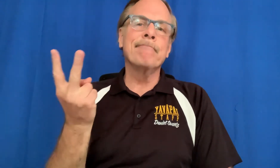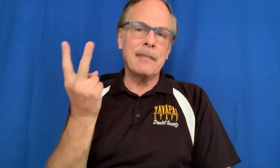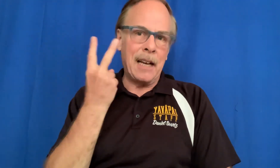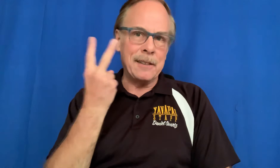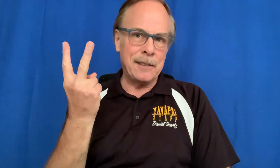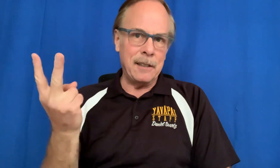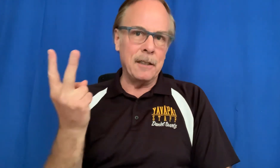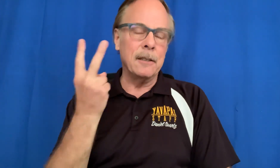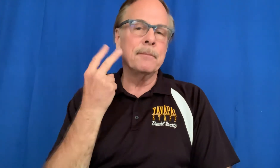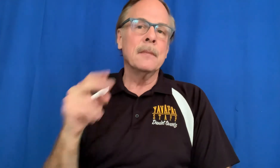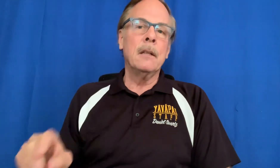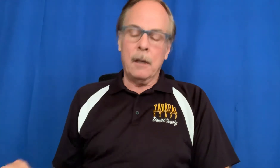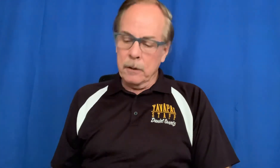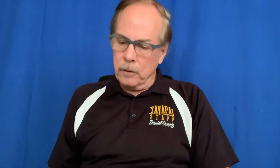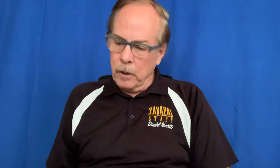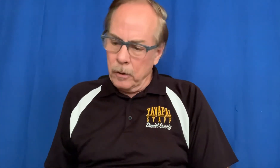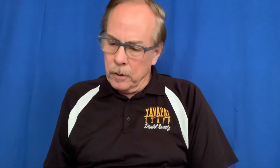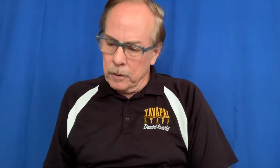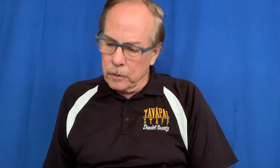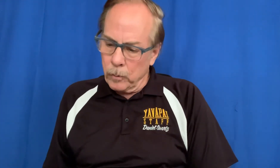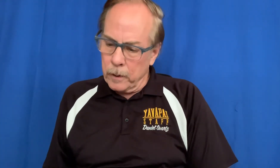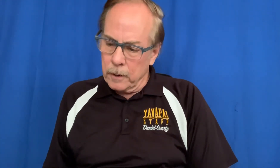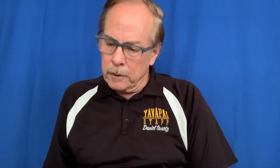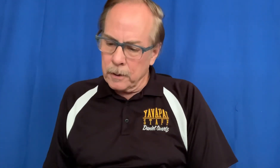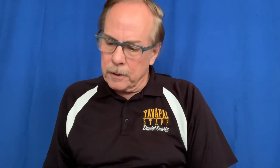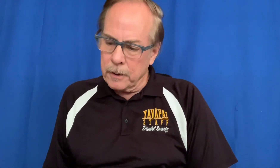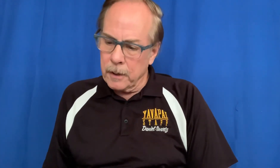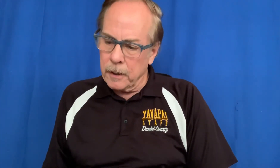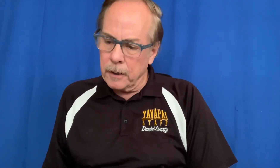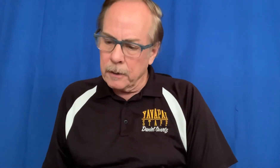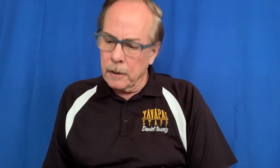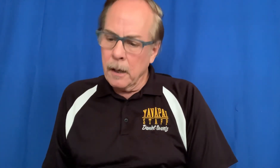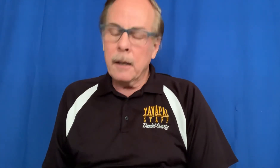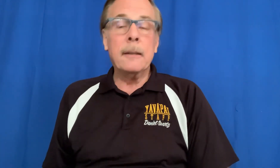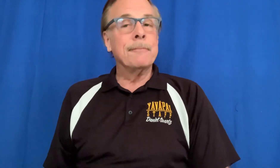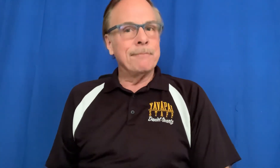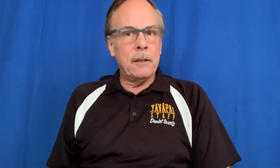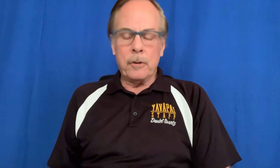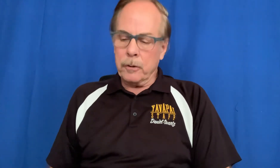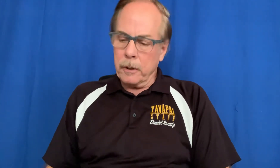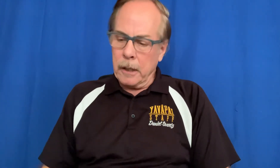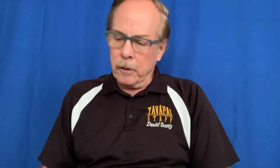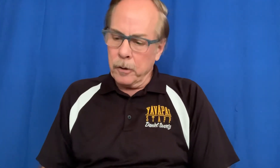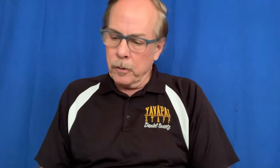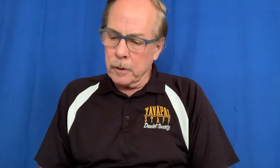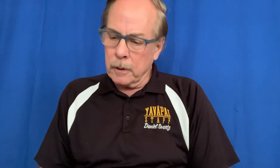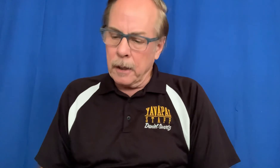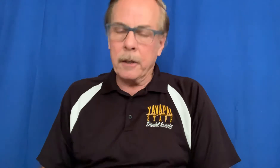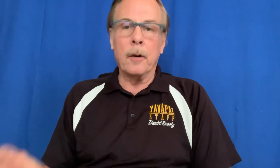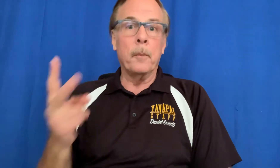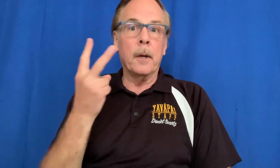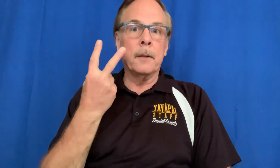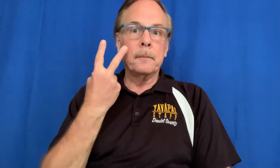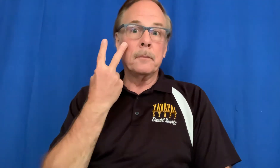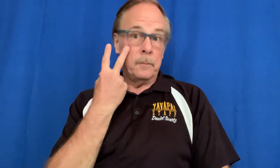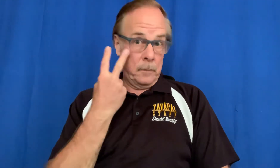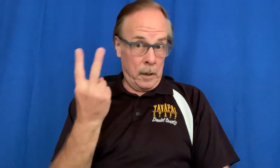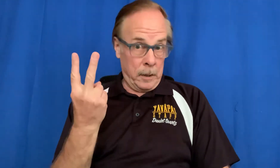I see. To notice, witness, to see. Interesting how they're using that here, but